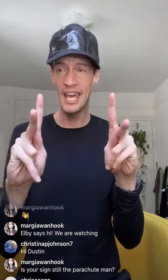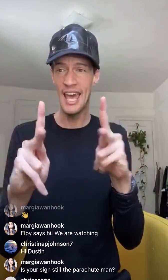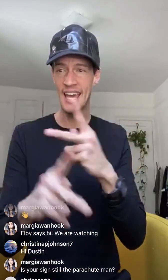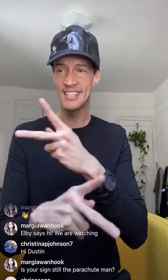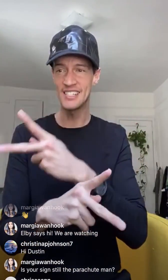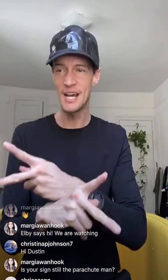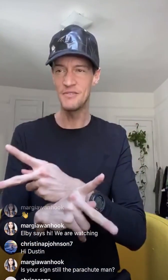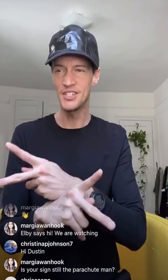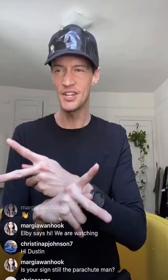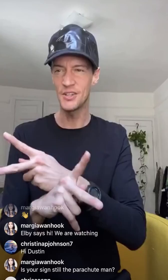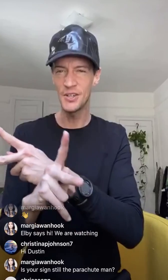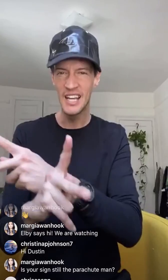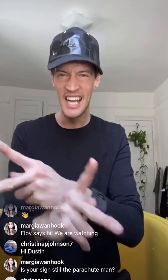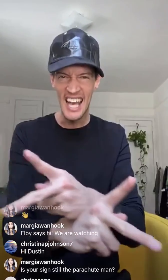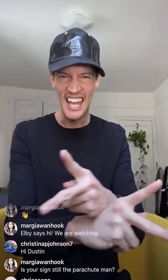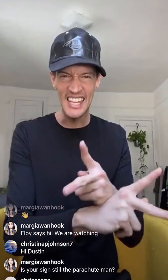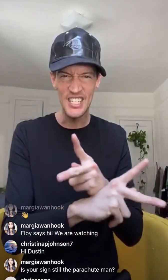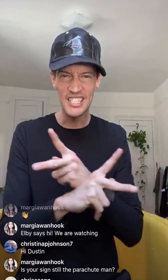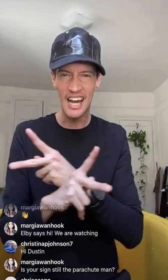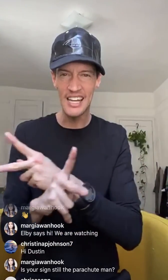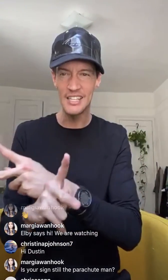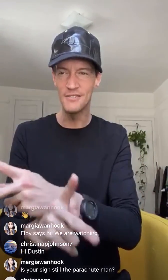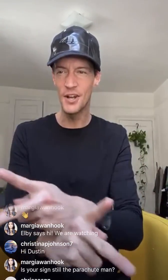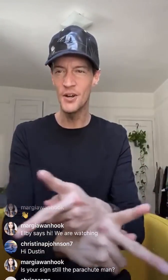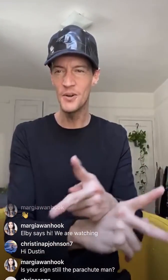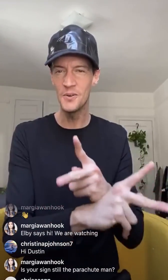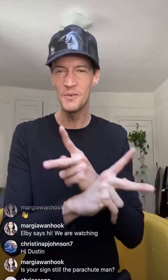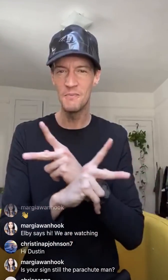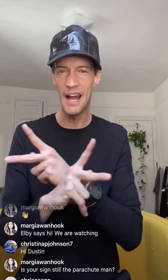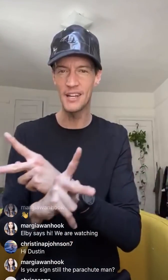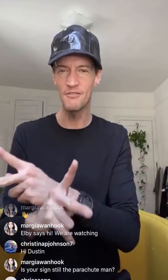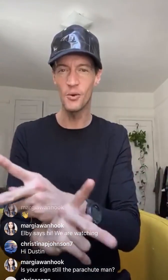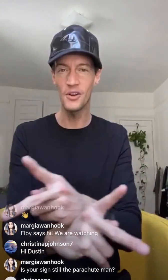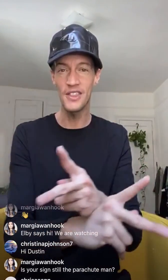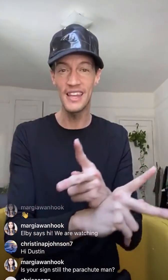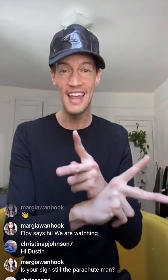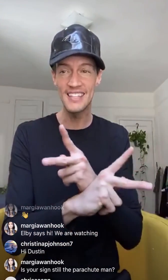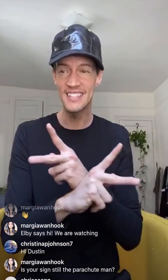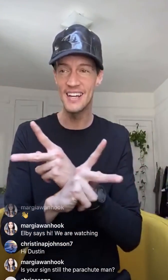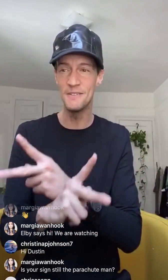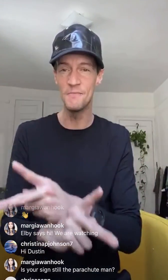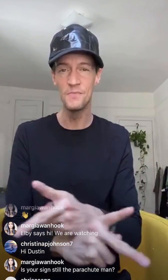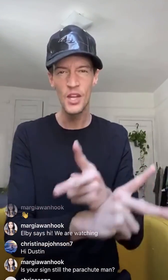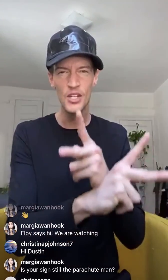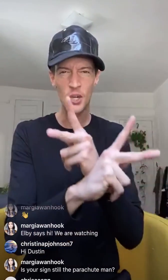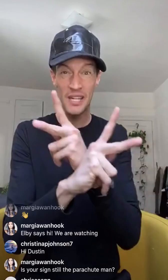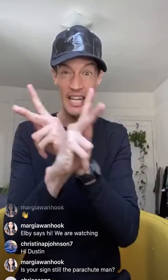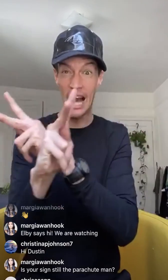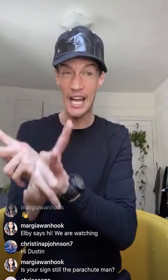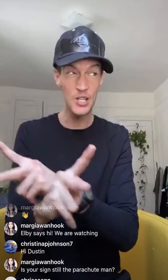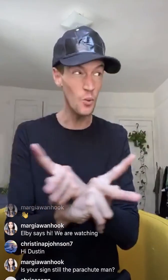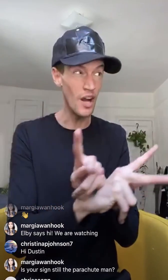but yeah, so volunteer, share, and then to take care of or to like